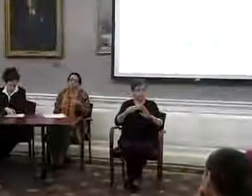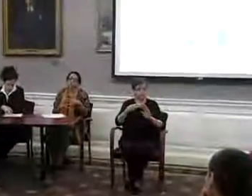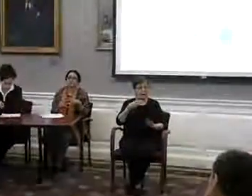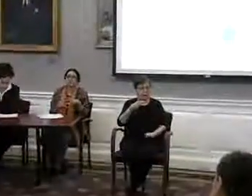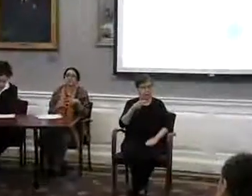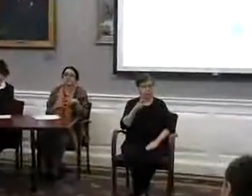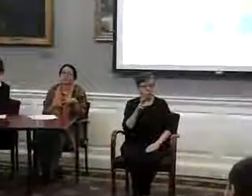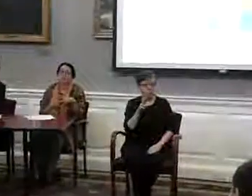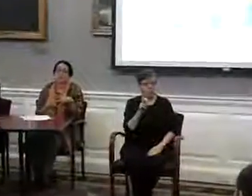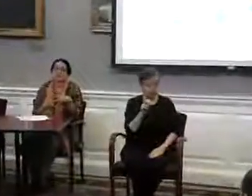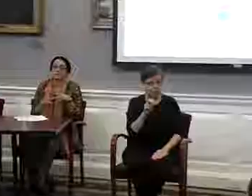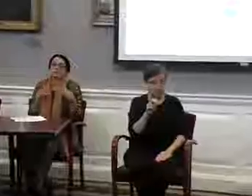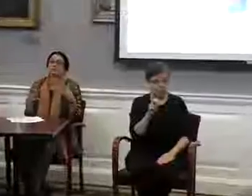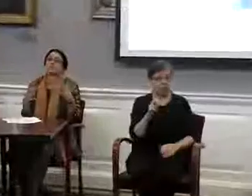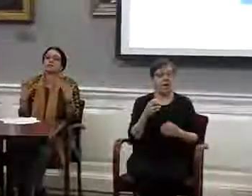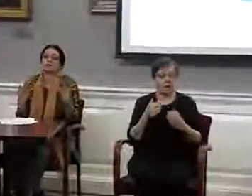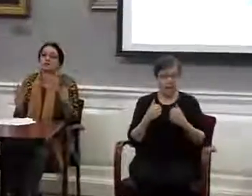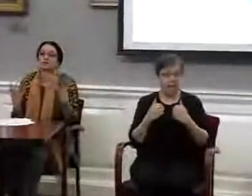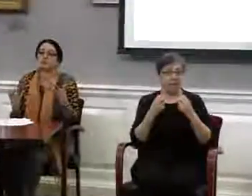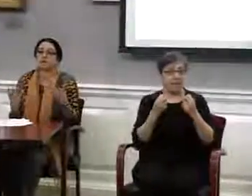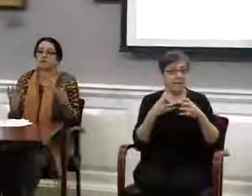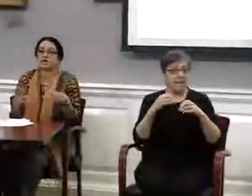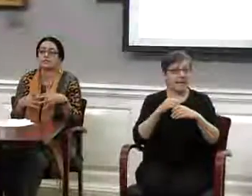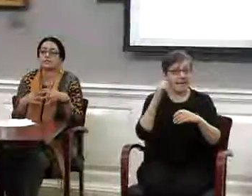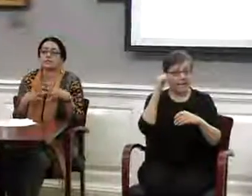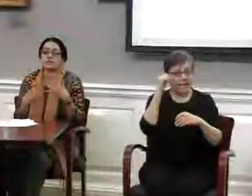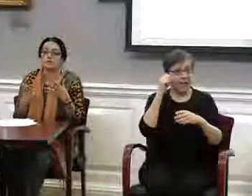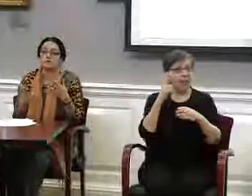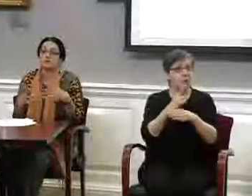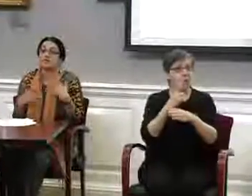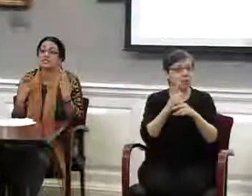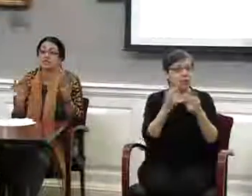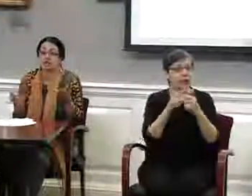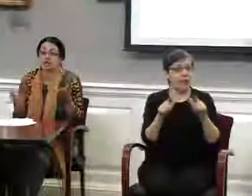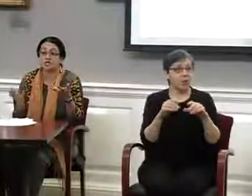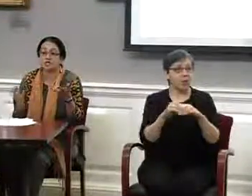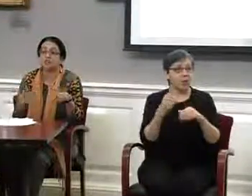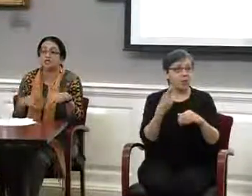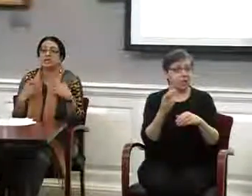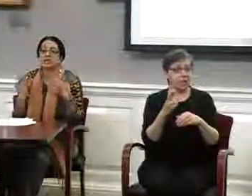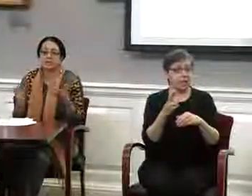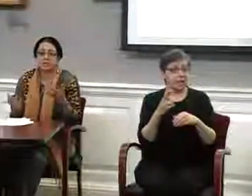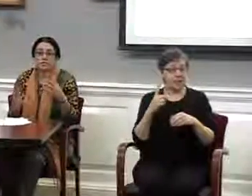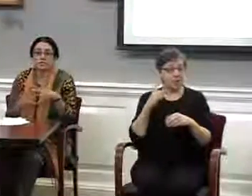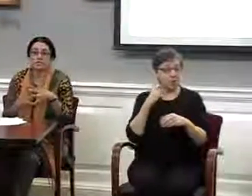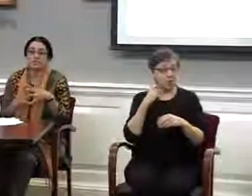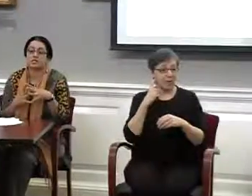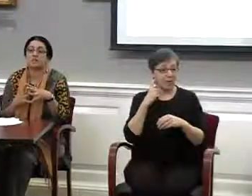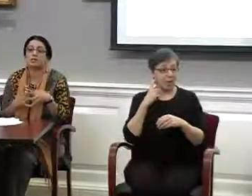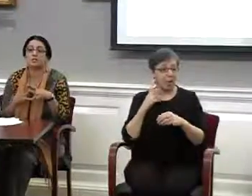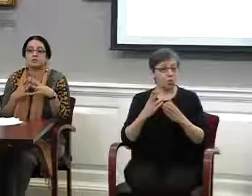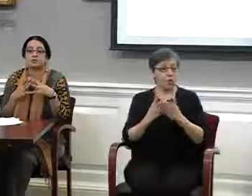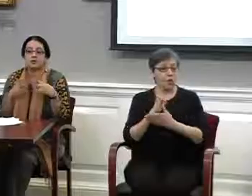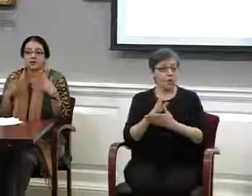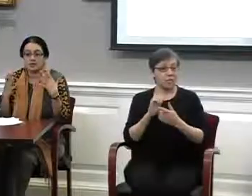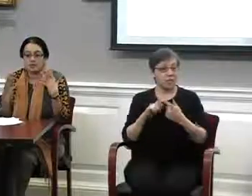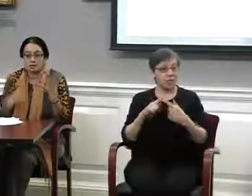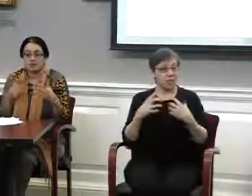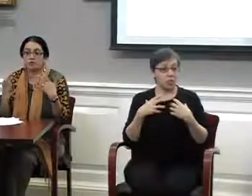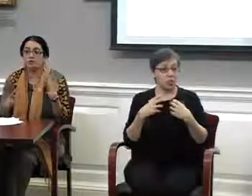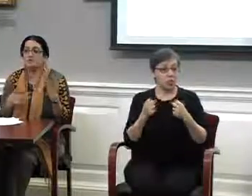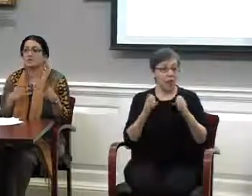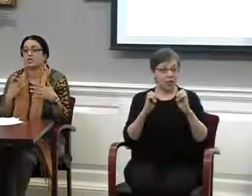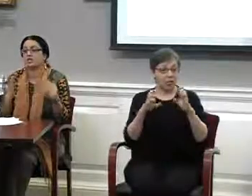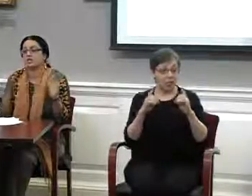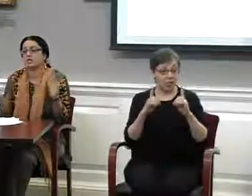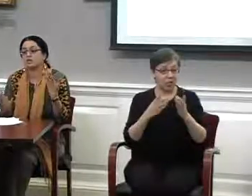quite a few educational reforms in India that are using the language of human rights. The most recent Right to Education Act that makes education compulsory. There's a lot